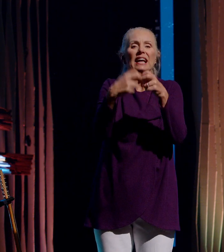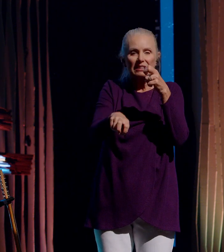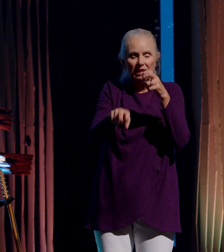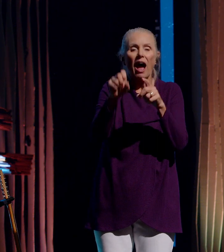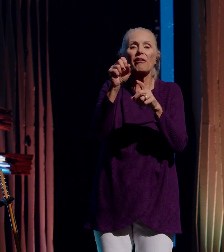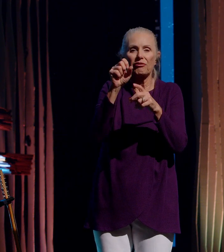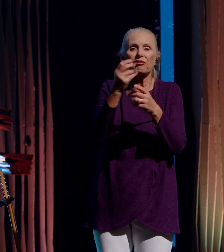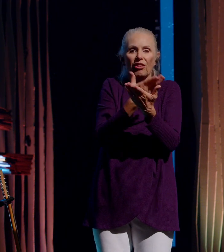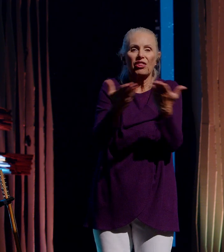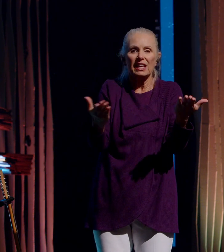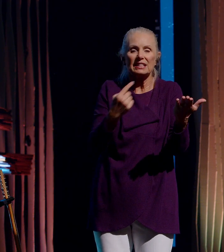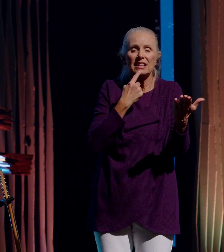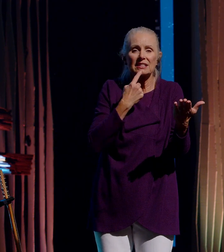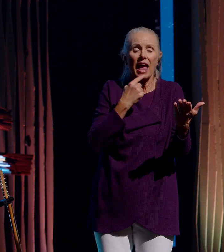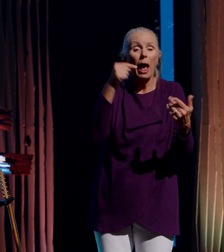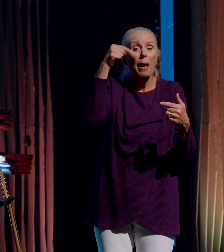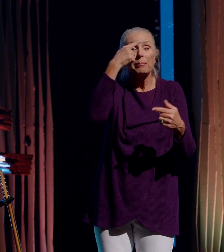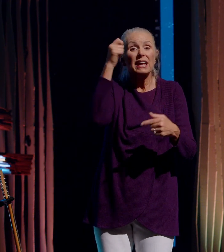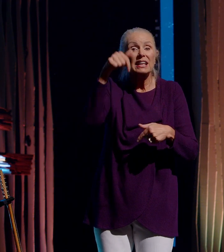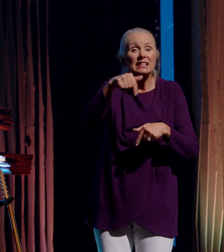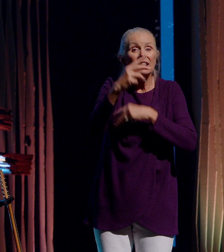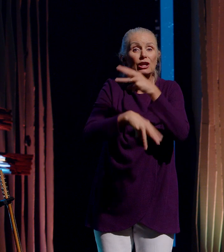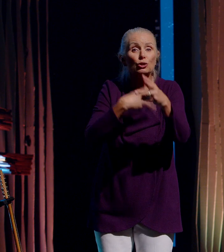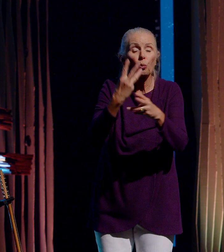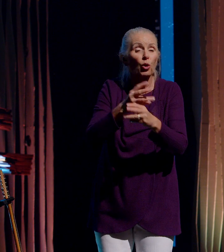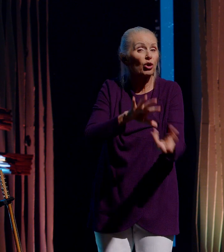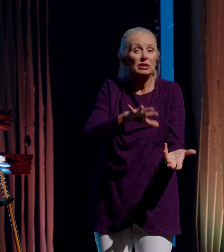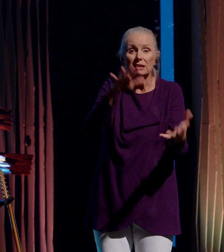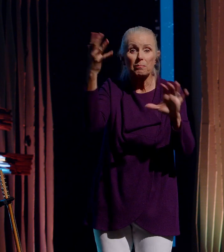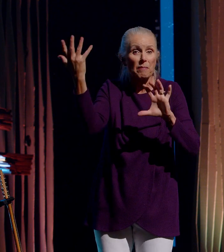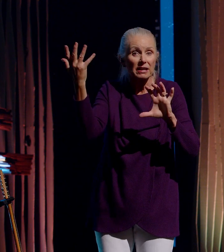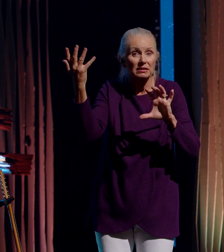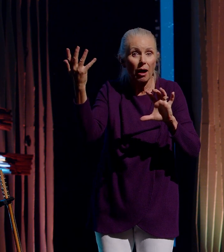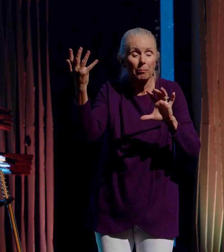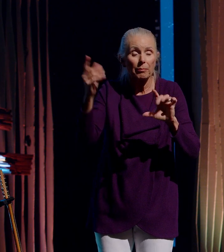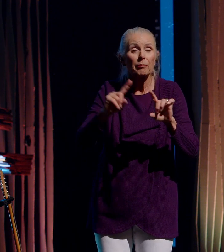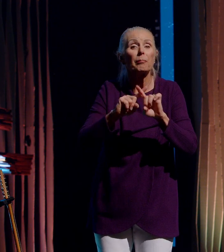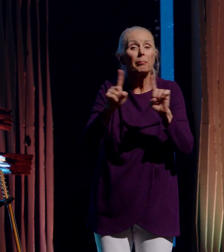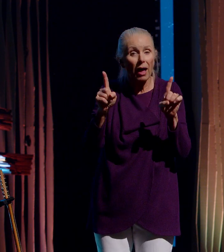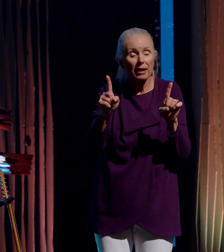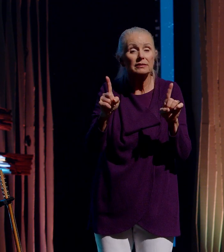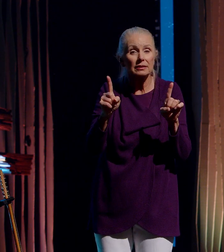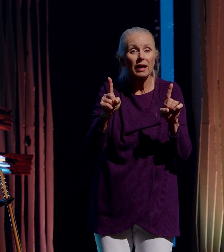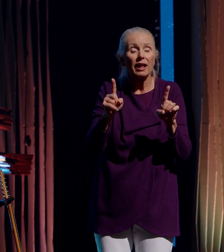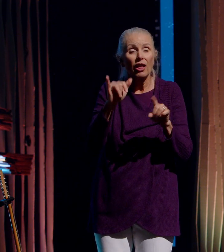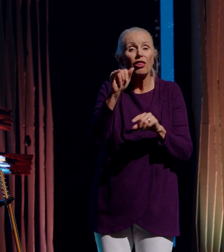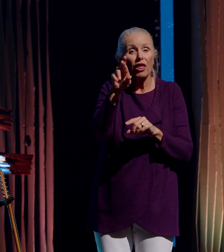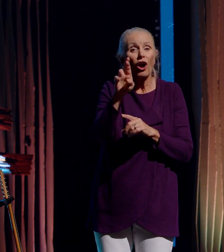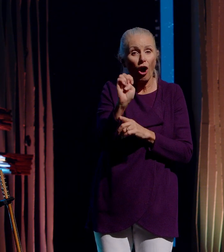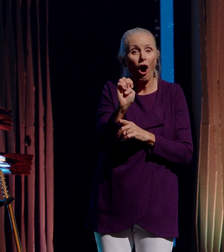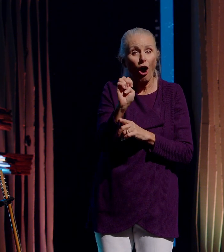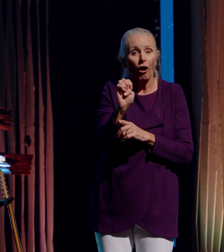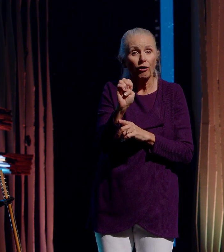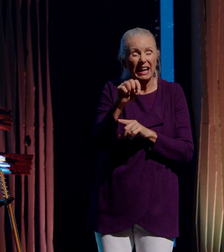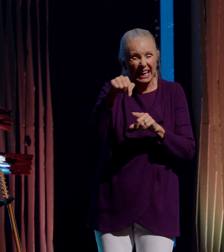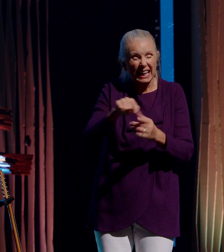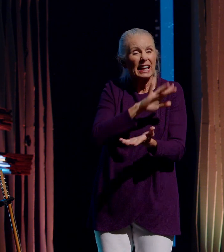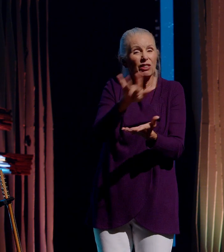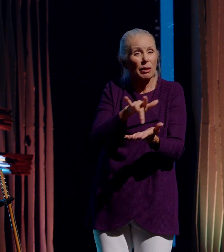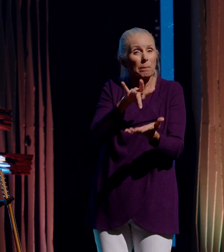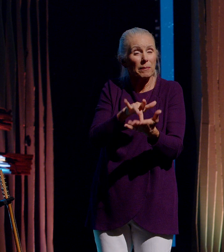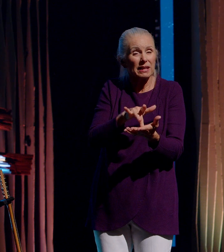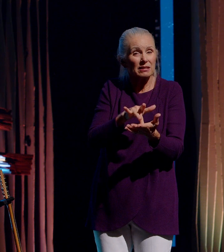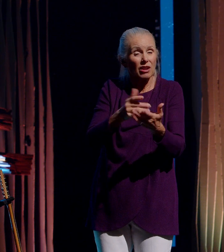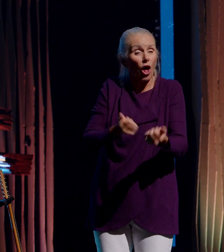up things that happen in this world. But there are. See, in the midst of this song of thanksgiving, the psalmist